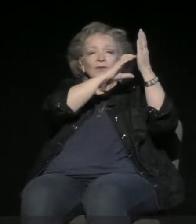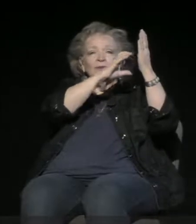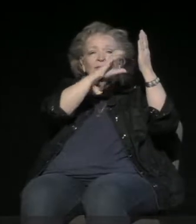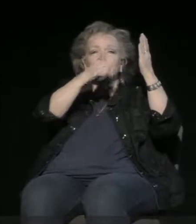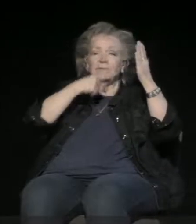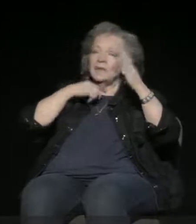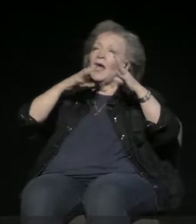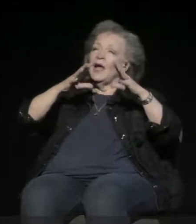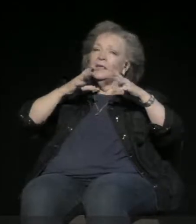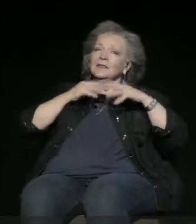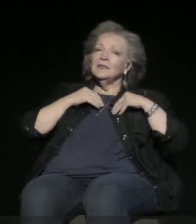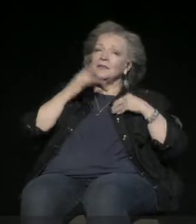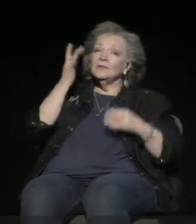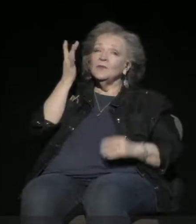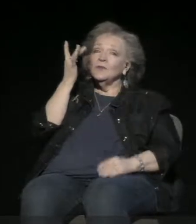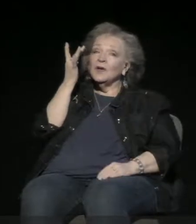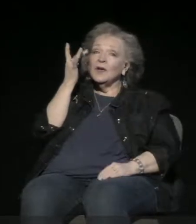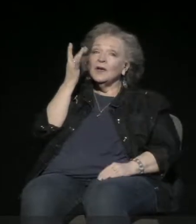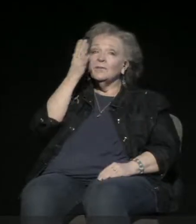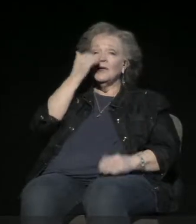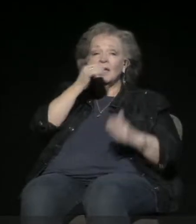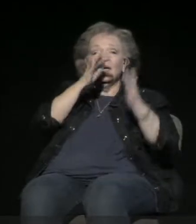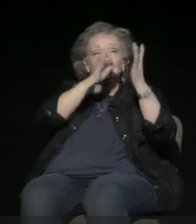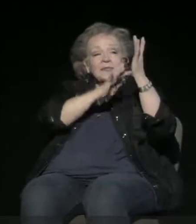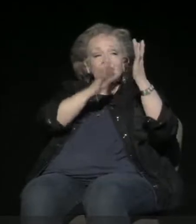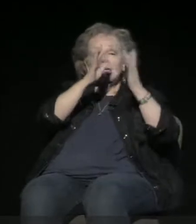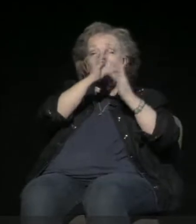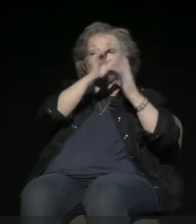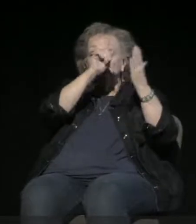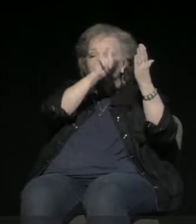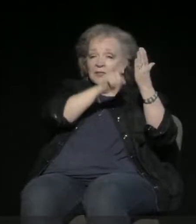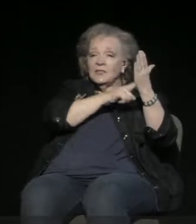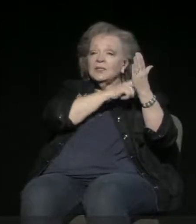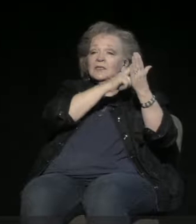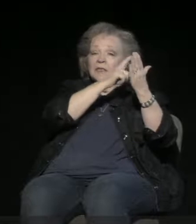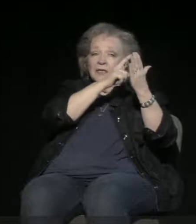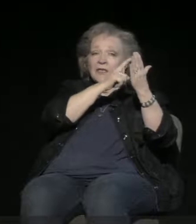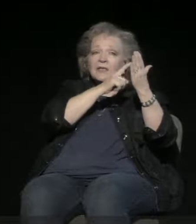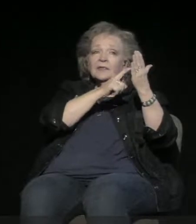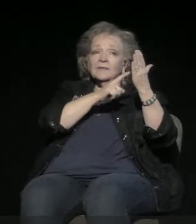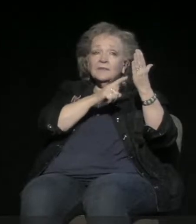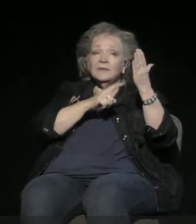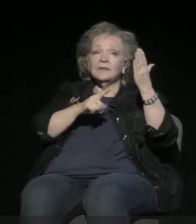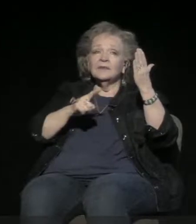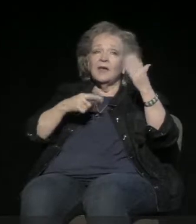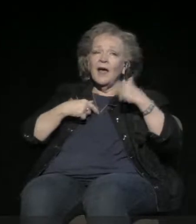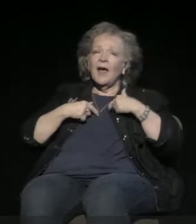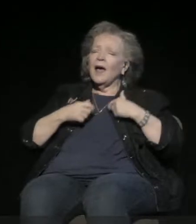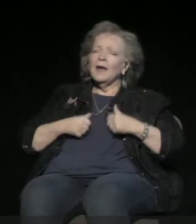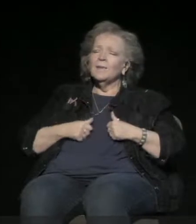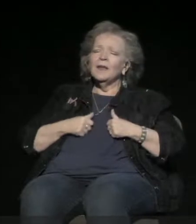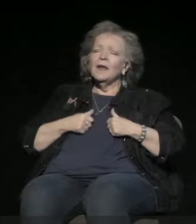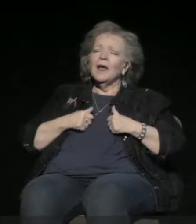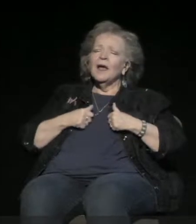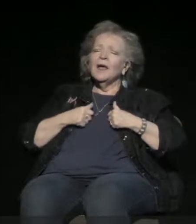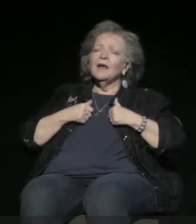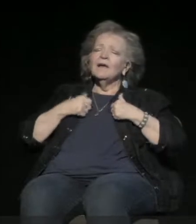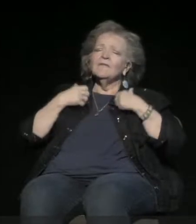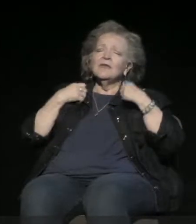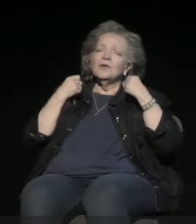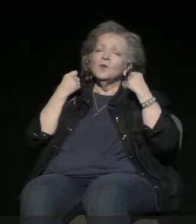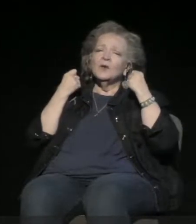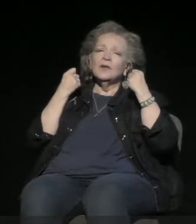I'm accepted, You were condemned. And I'm